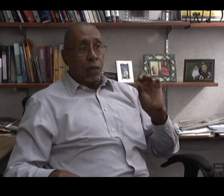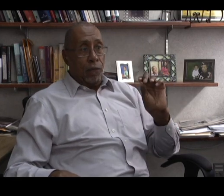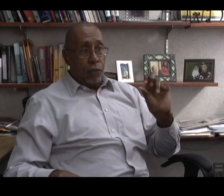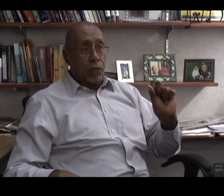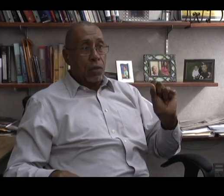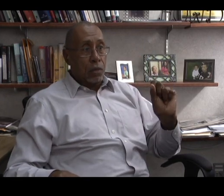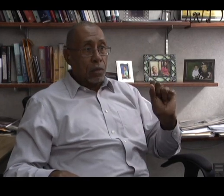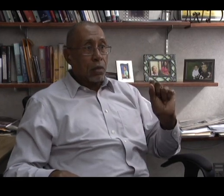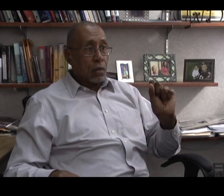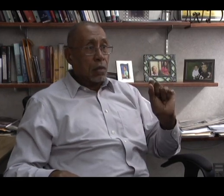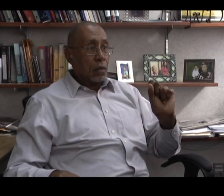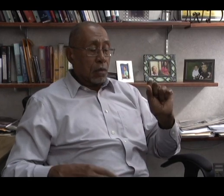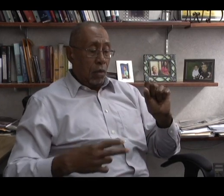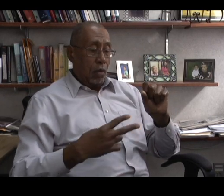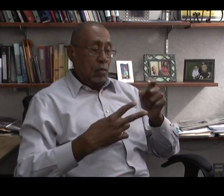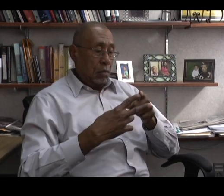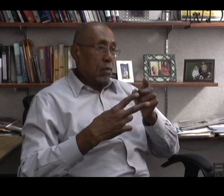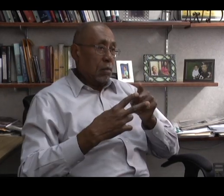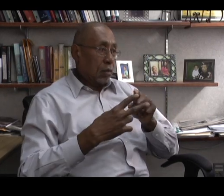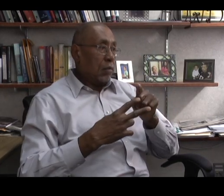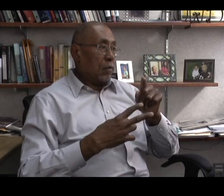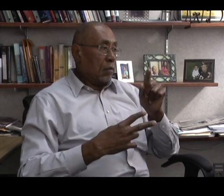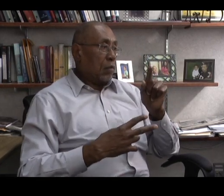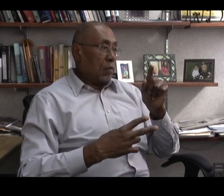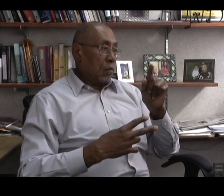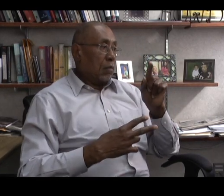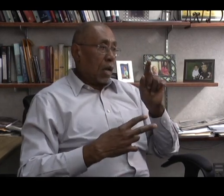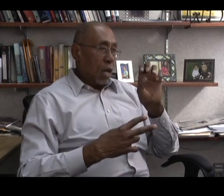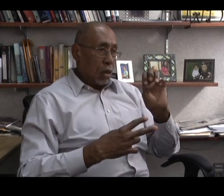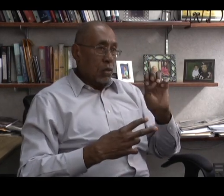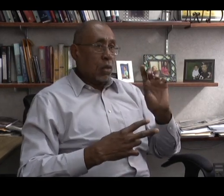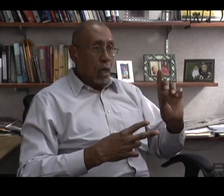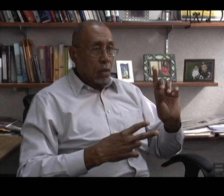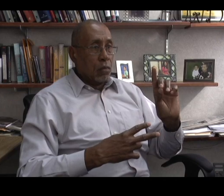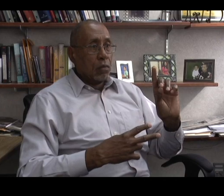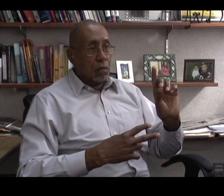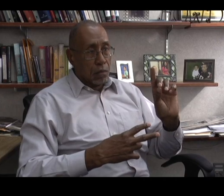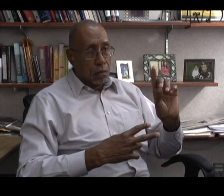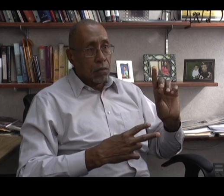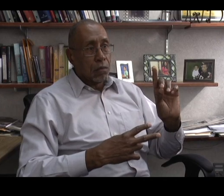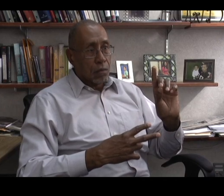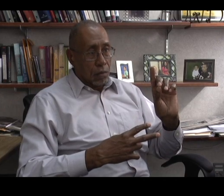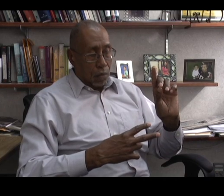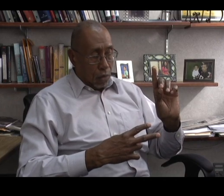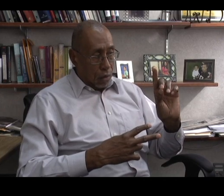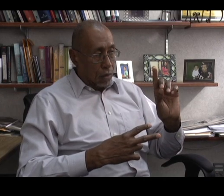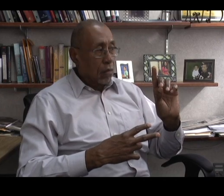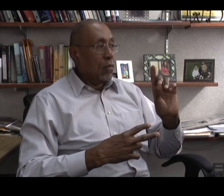in the 1950s. black families